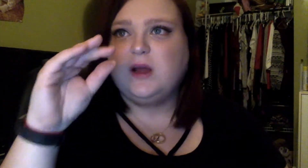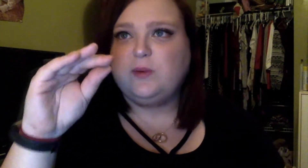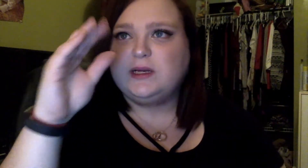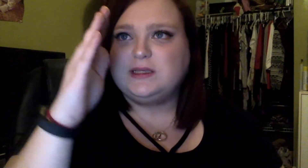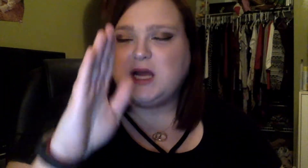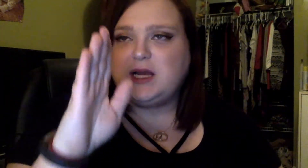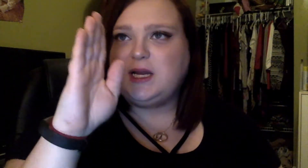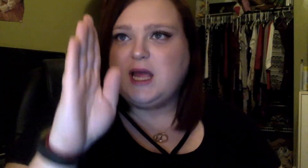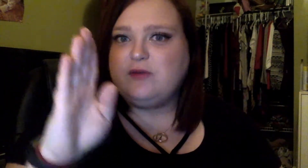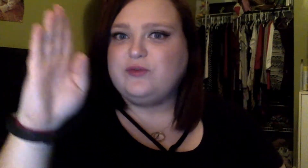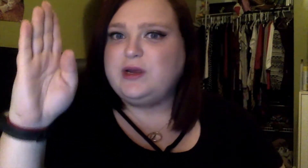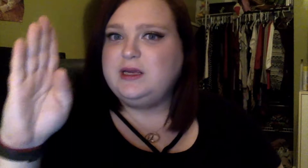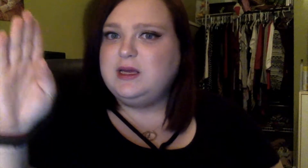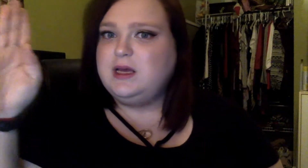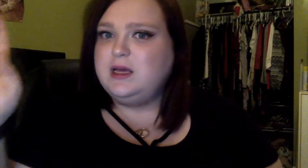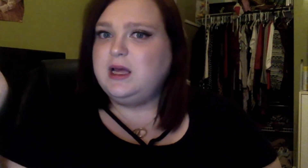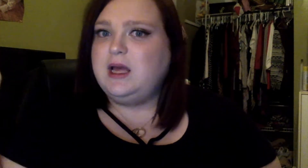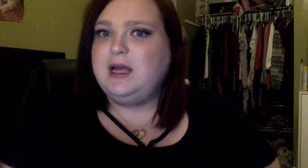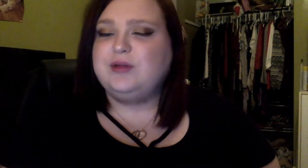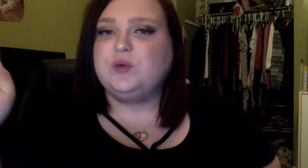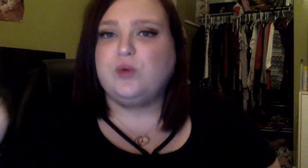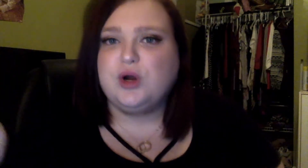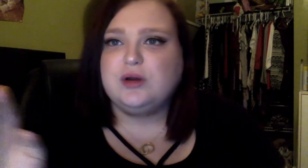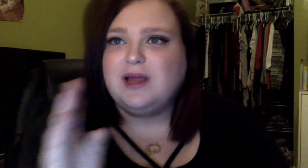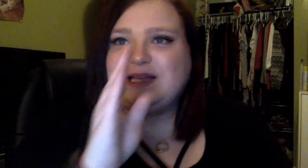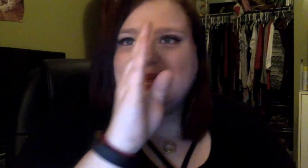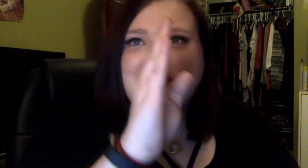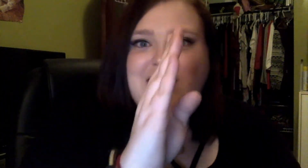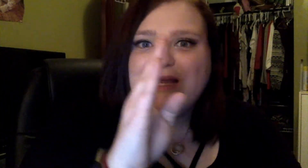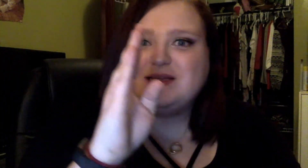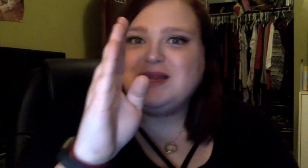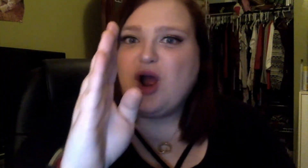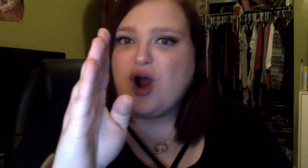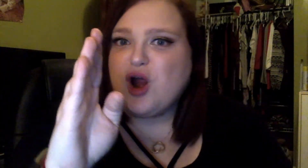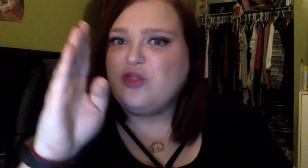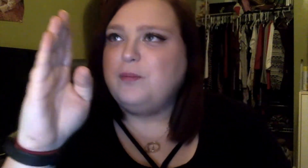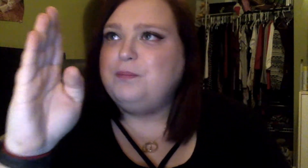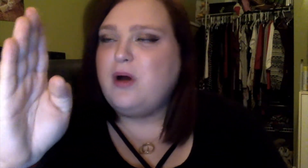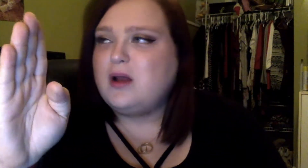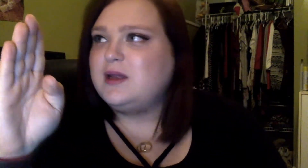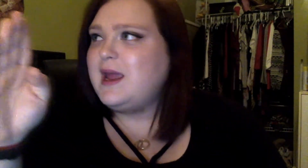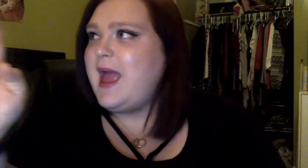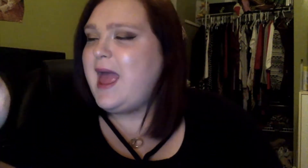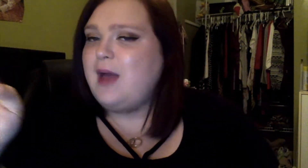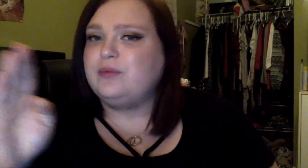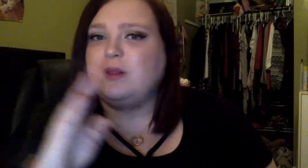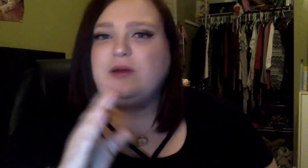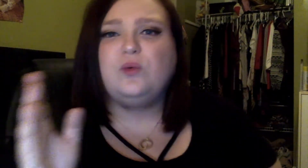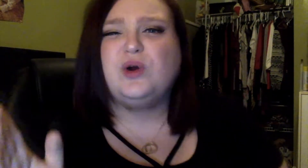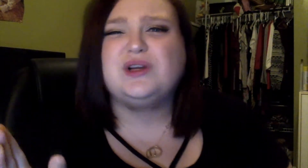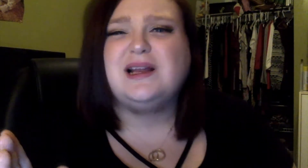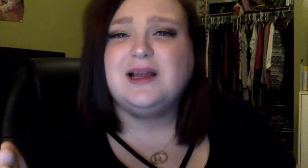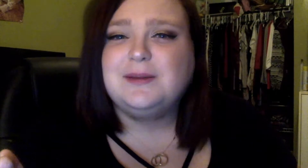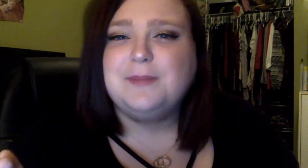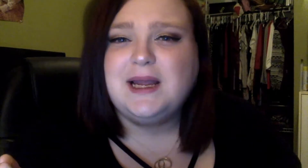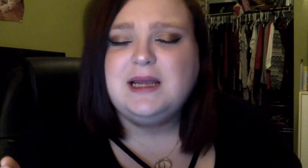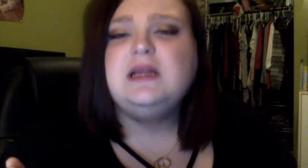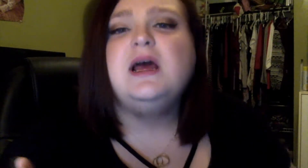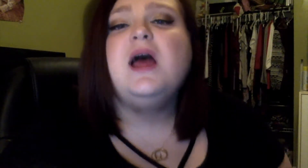someone is signing every English word like the is, the are, the but, the am, the little word that doesn't mean,